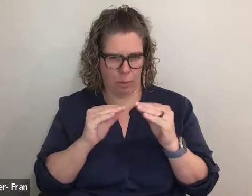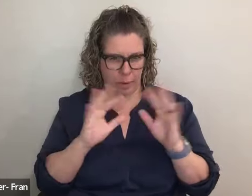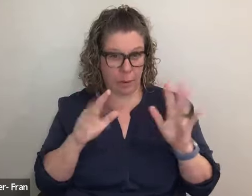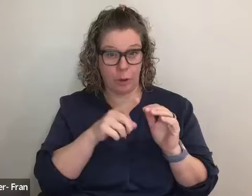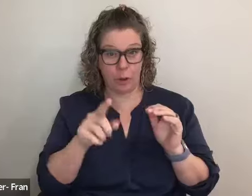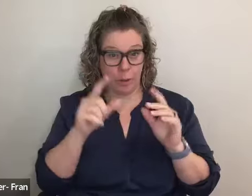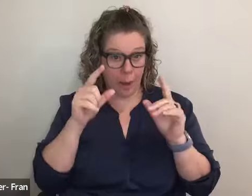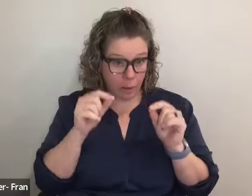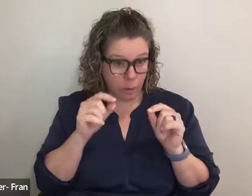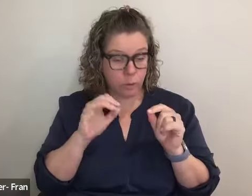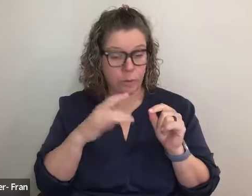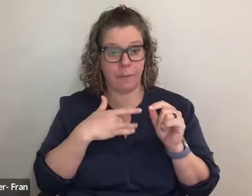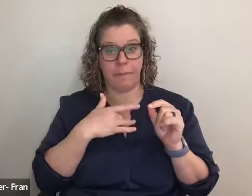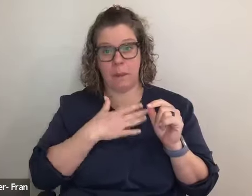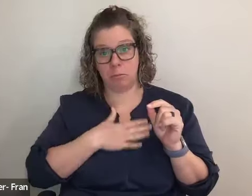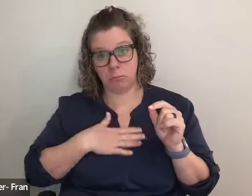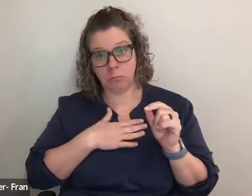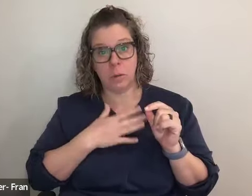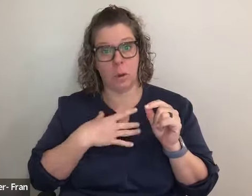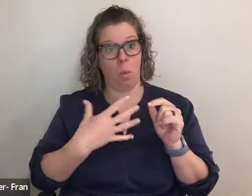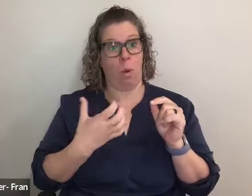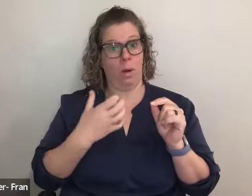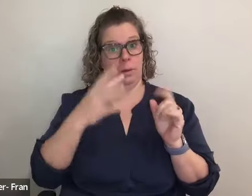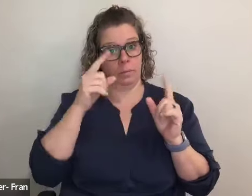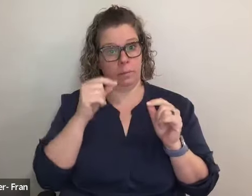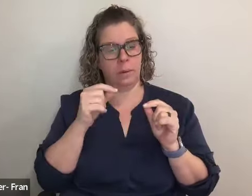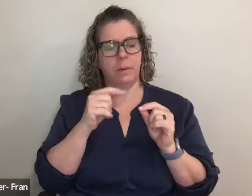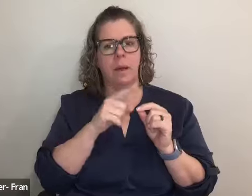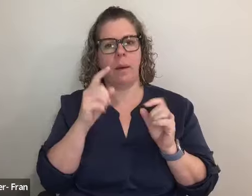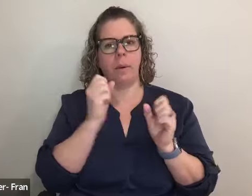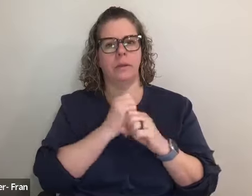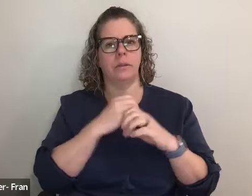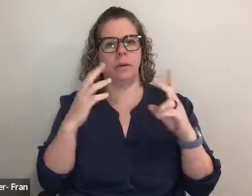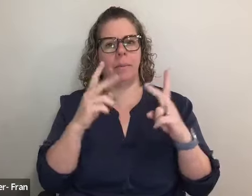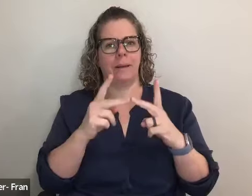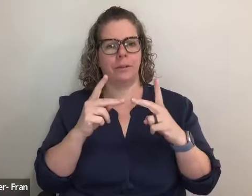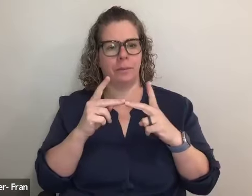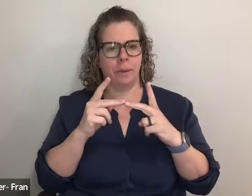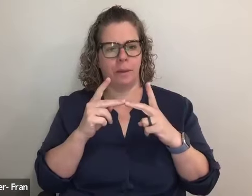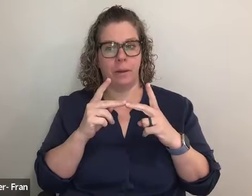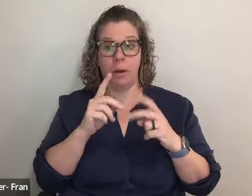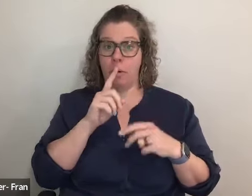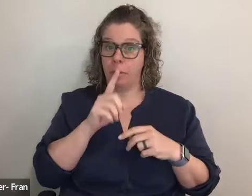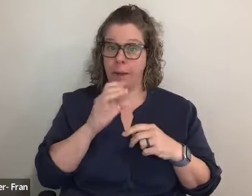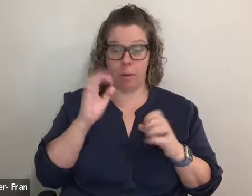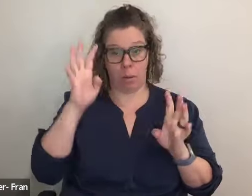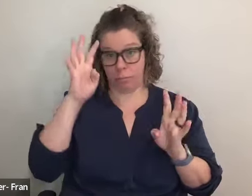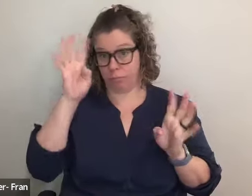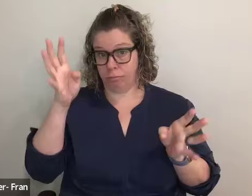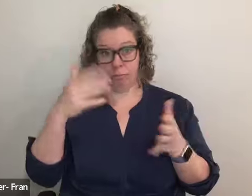do the same if it feels pleasant. I want you to imagine a place, real or imagined,